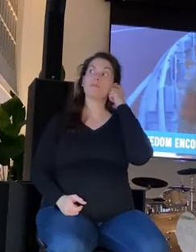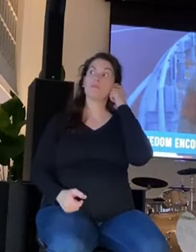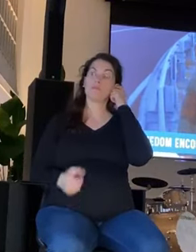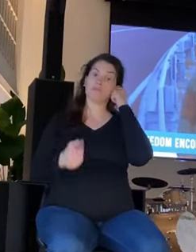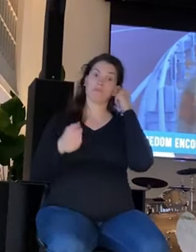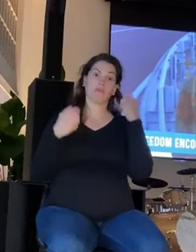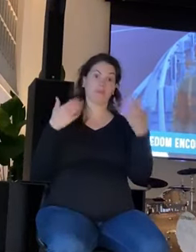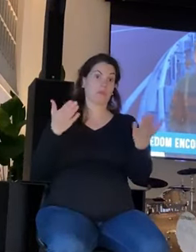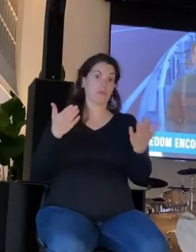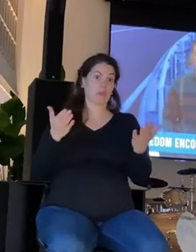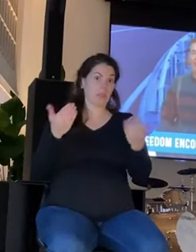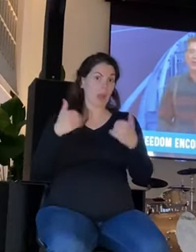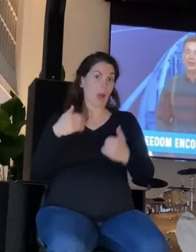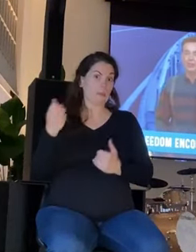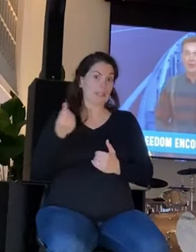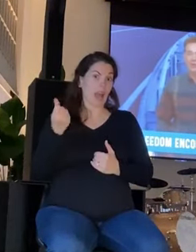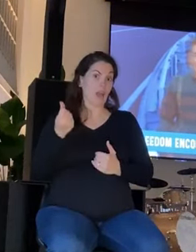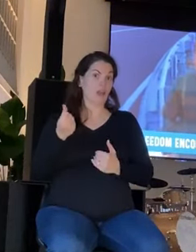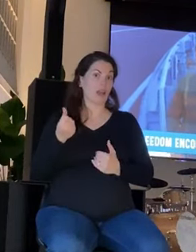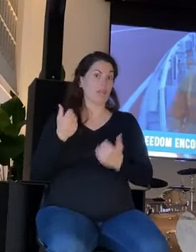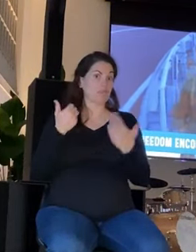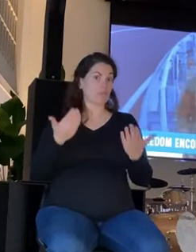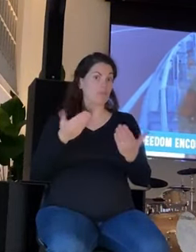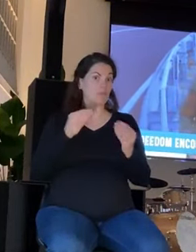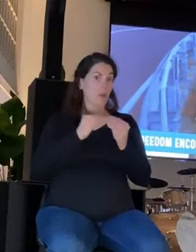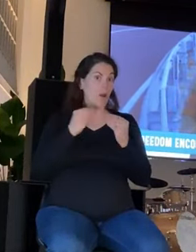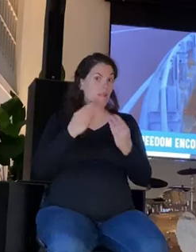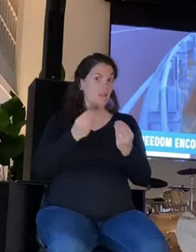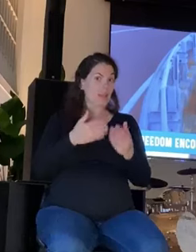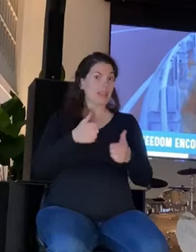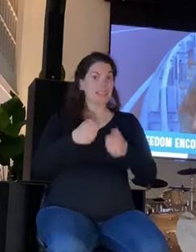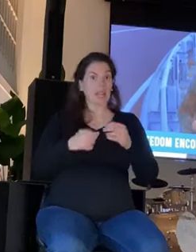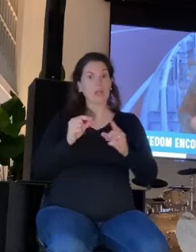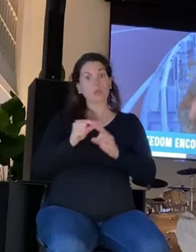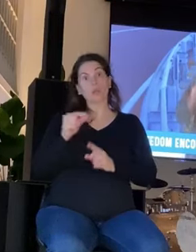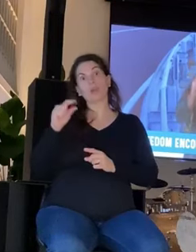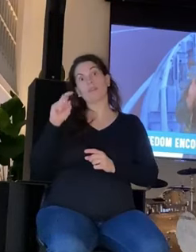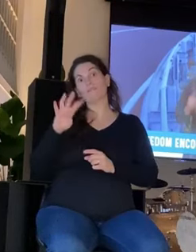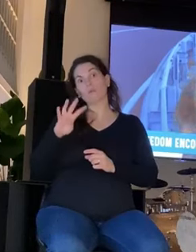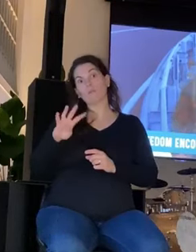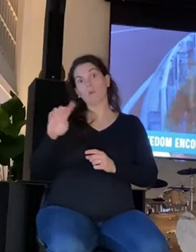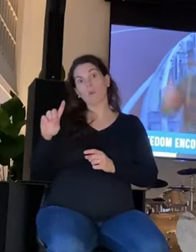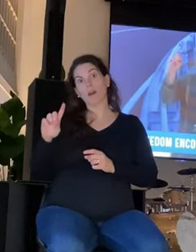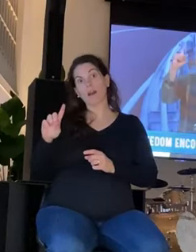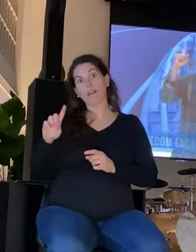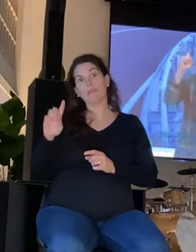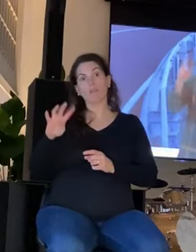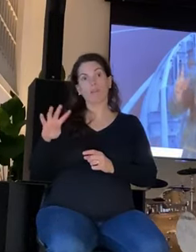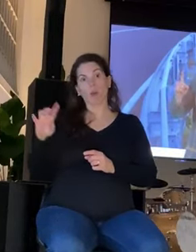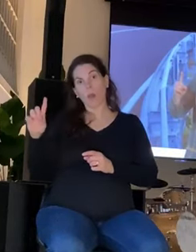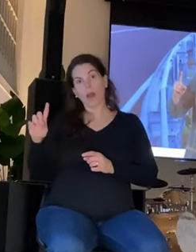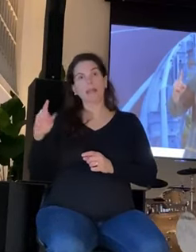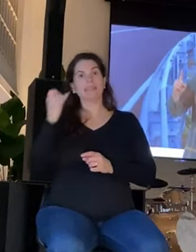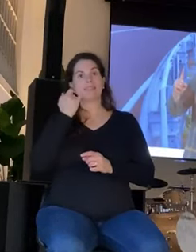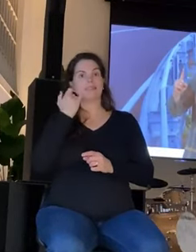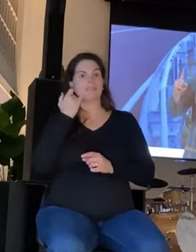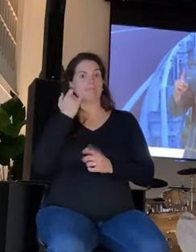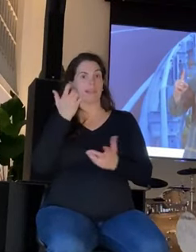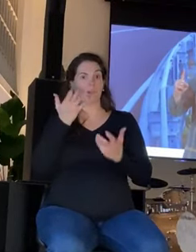us Saturday. You can get more information by texting the 441 to find out how this can help you. So